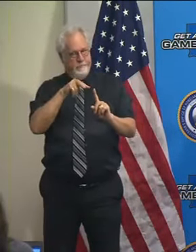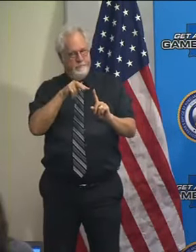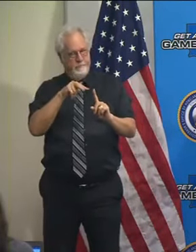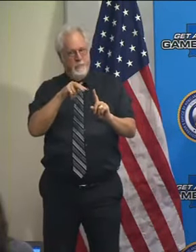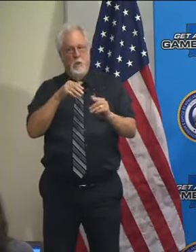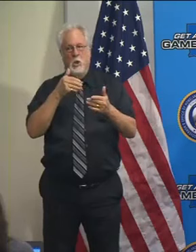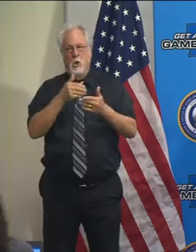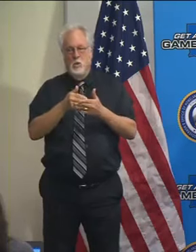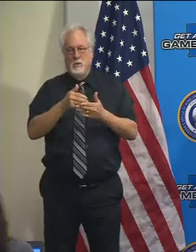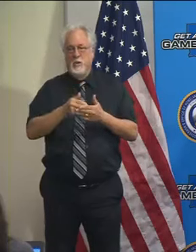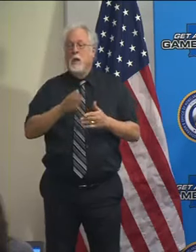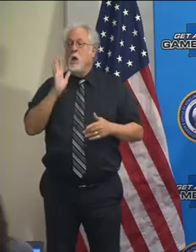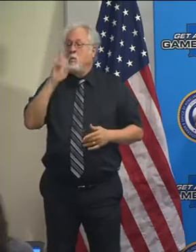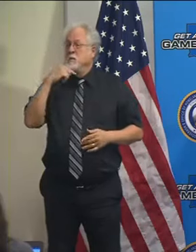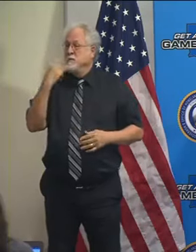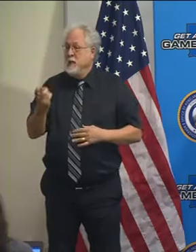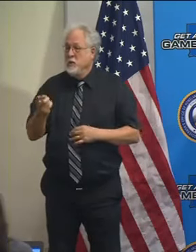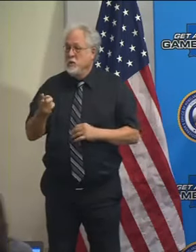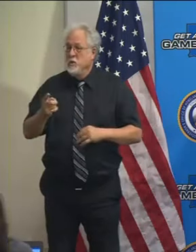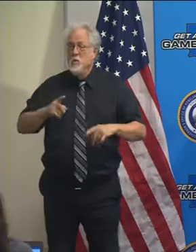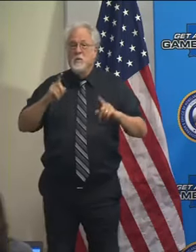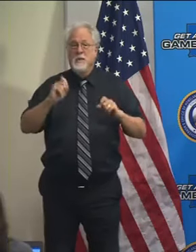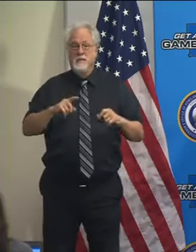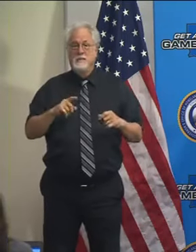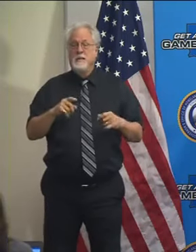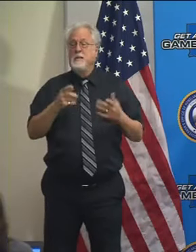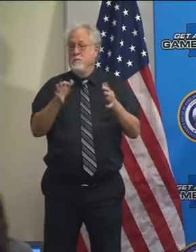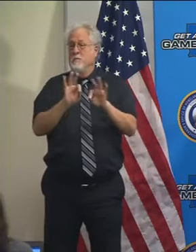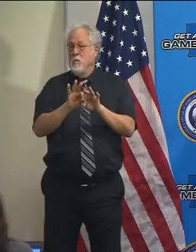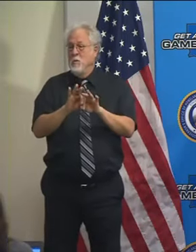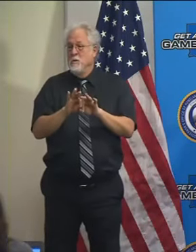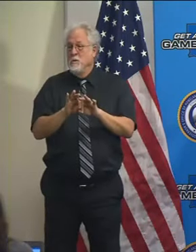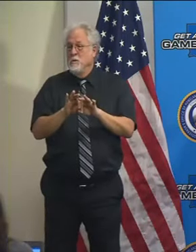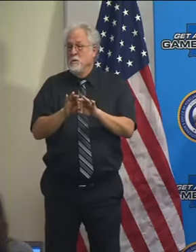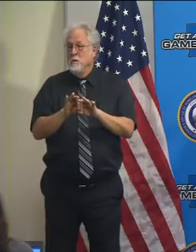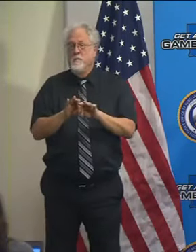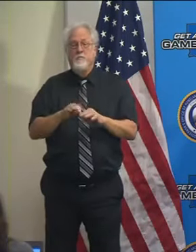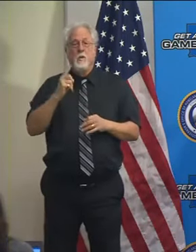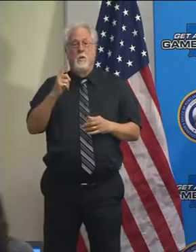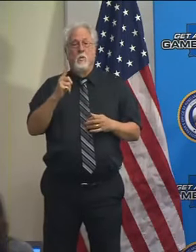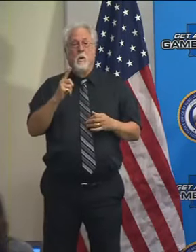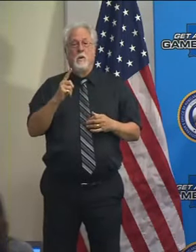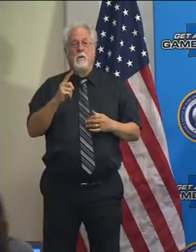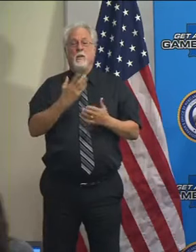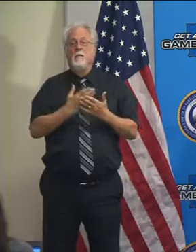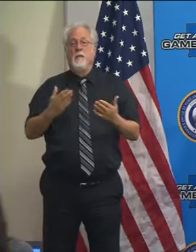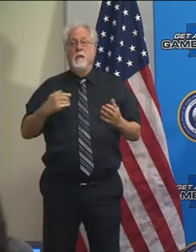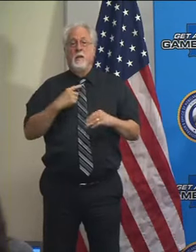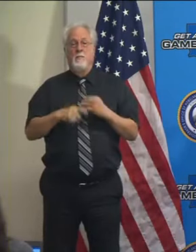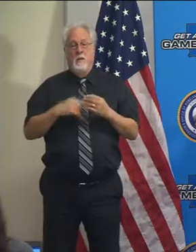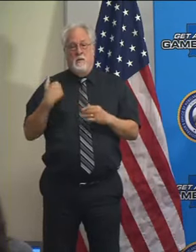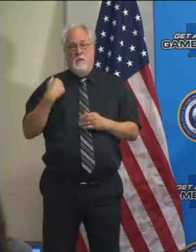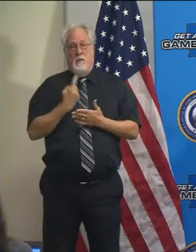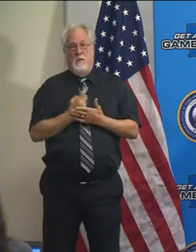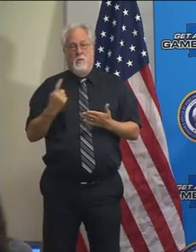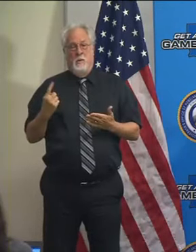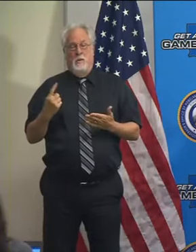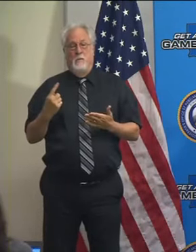very closely. I will tell you that testing remains critically important. One of the things about this past